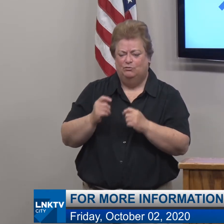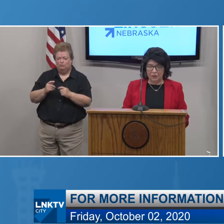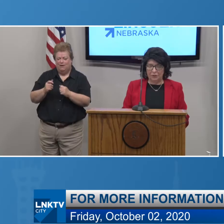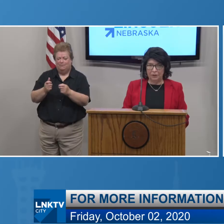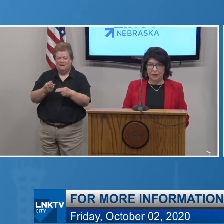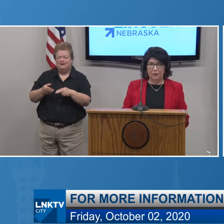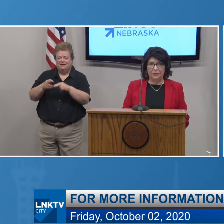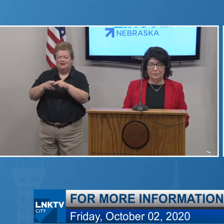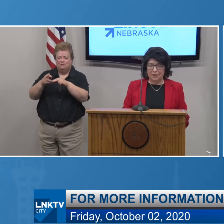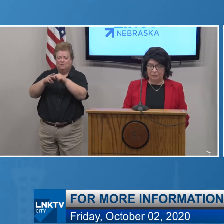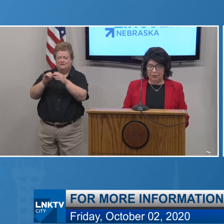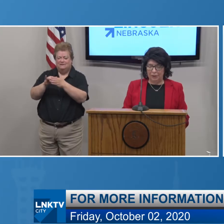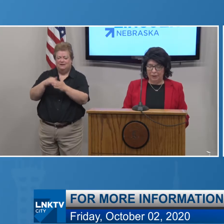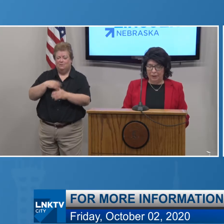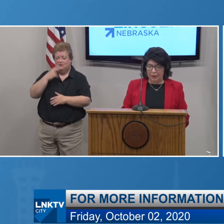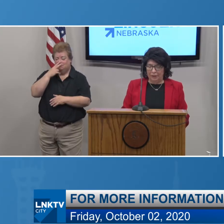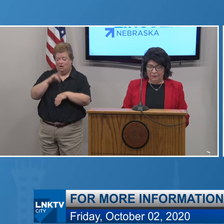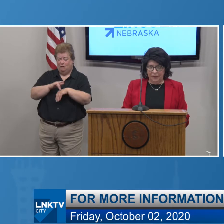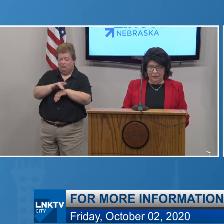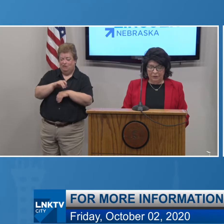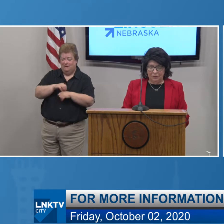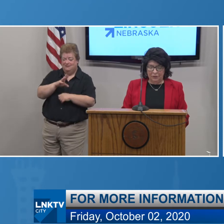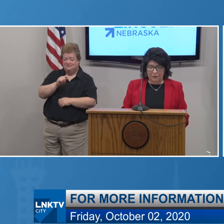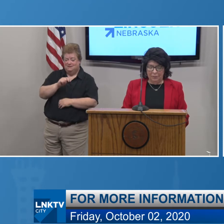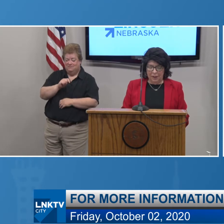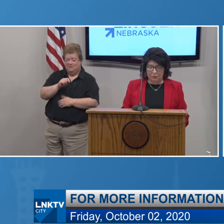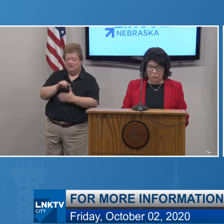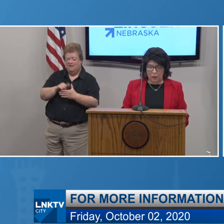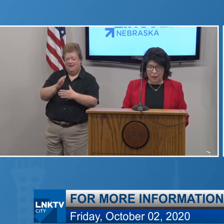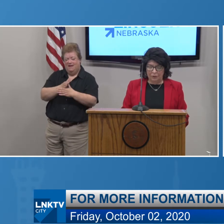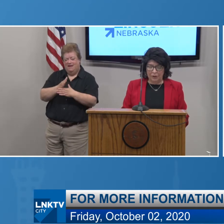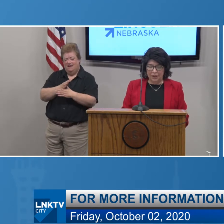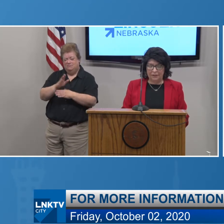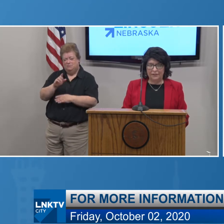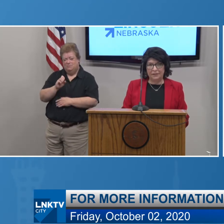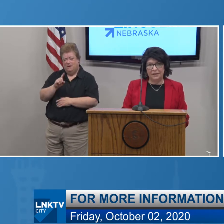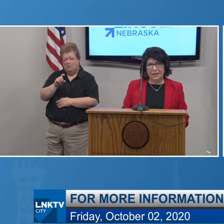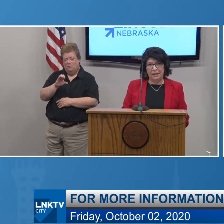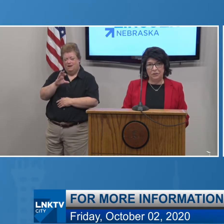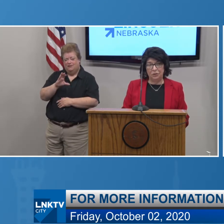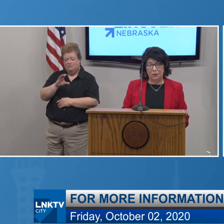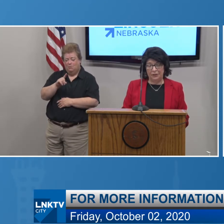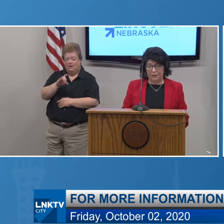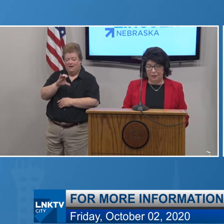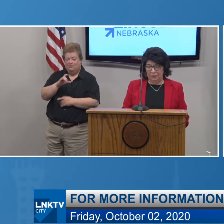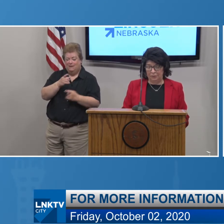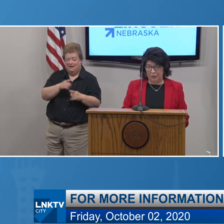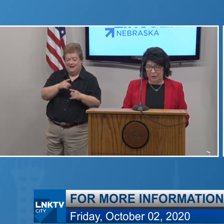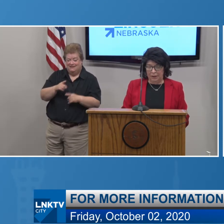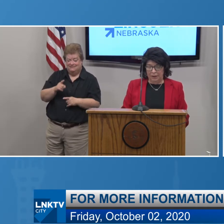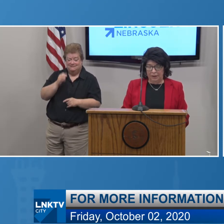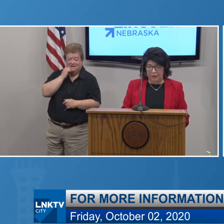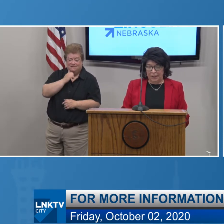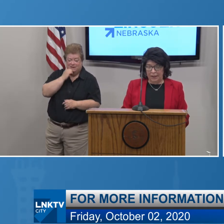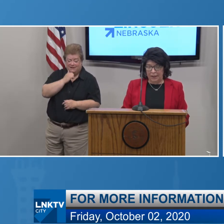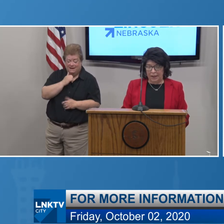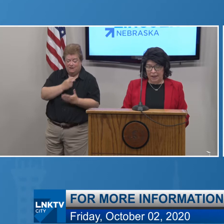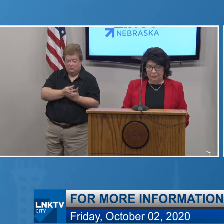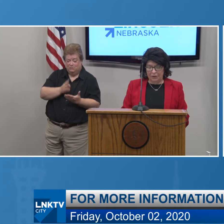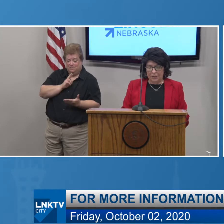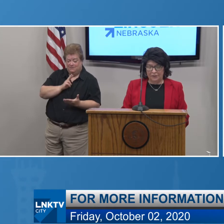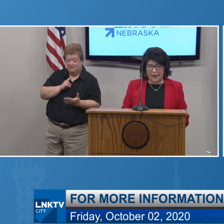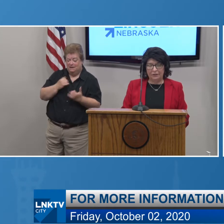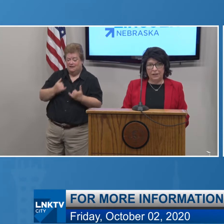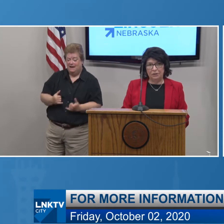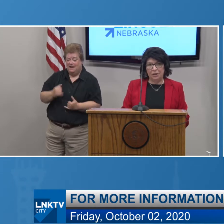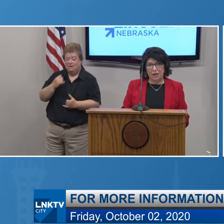we saw earlier in September. This average was about 100 cases a day 2 weeks ago. The daily